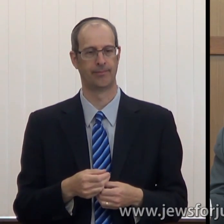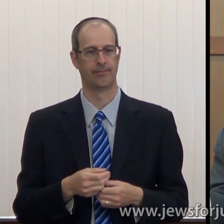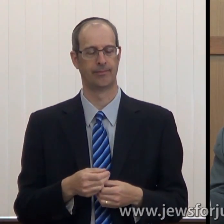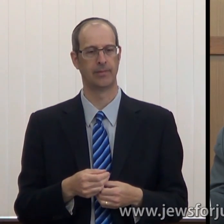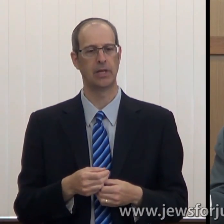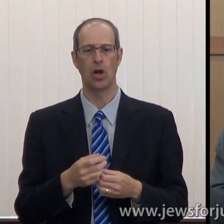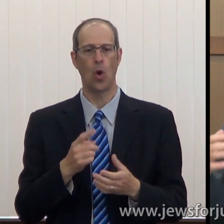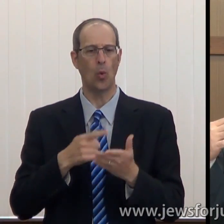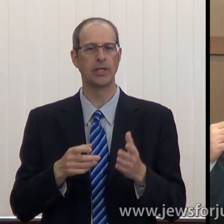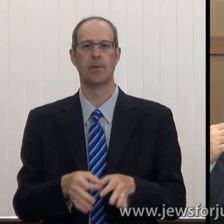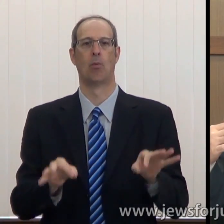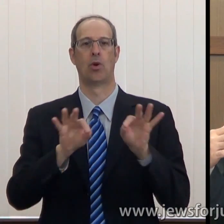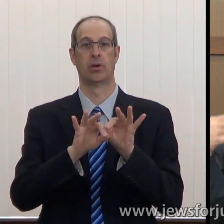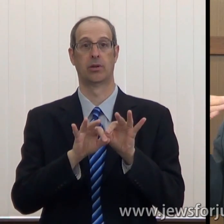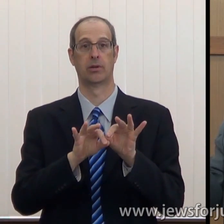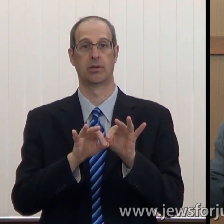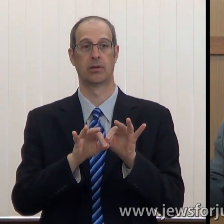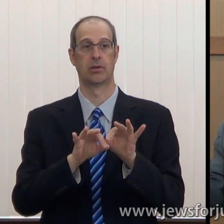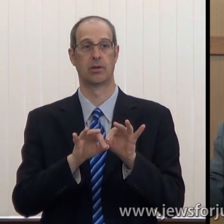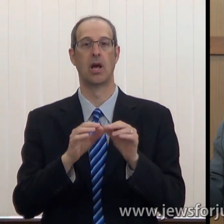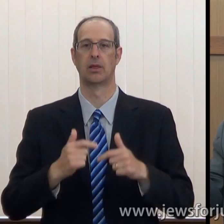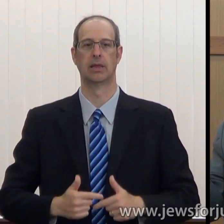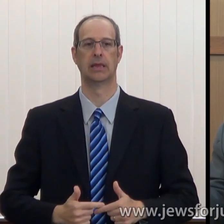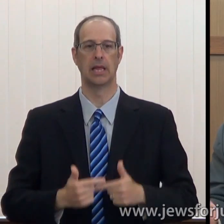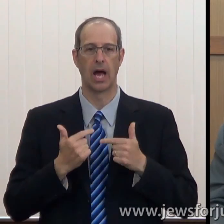important is life.